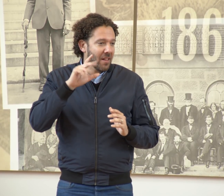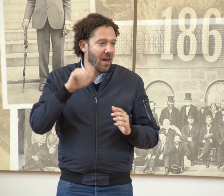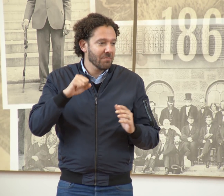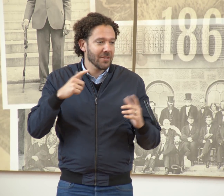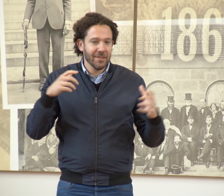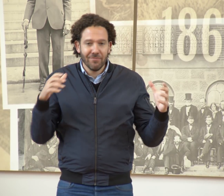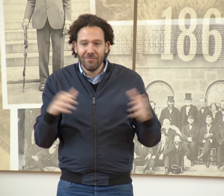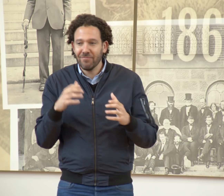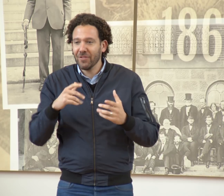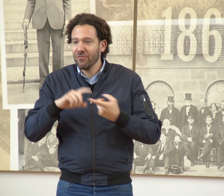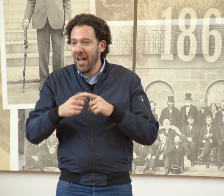person.